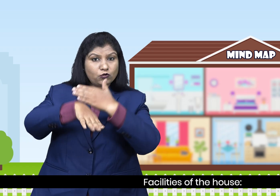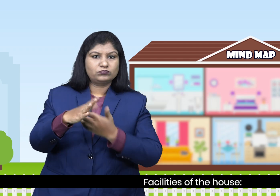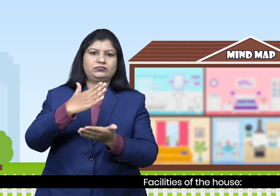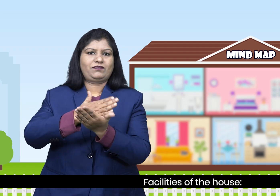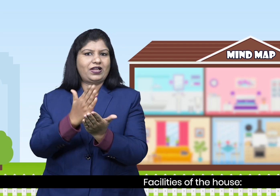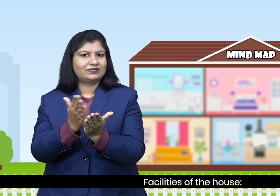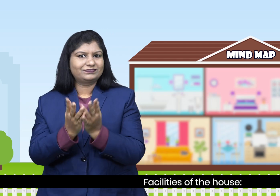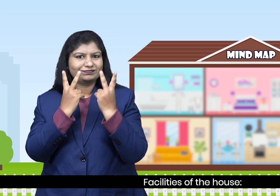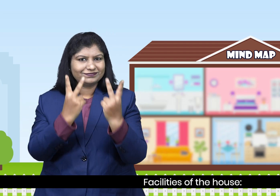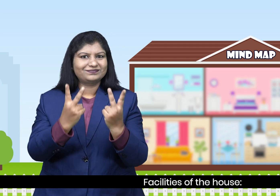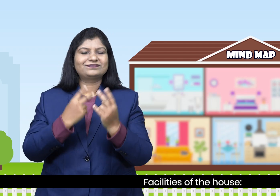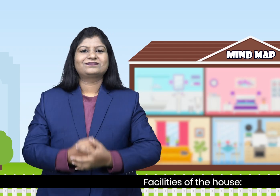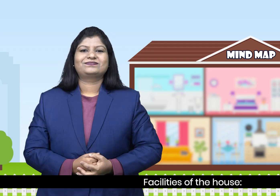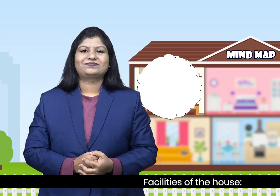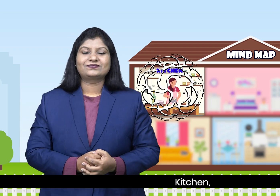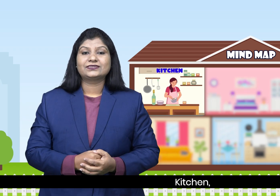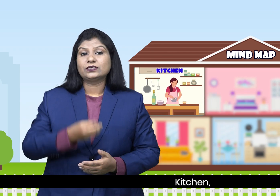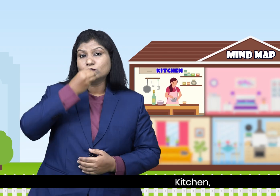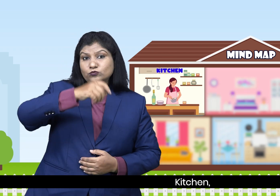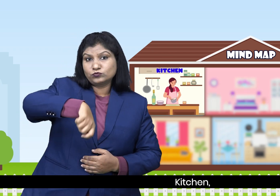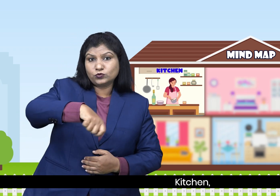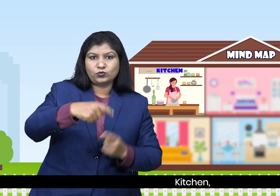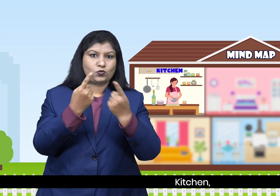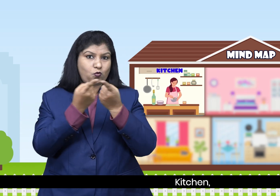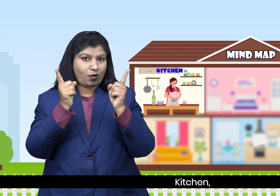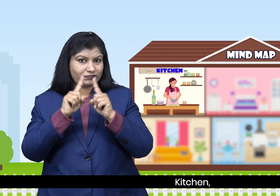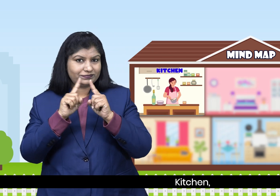Facilities of the house. Kitchen,